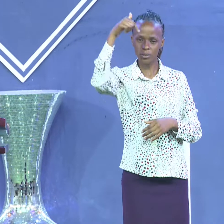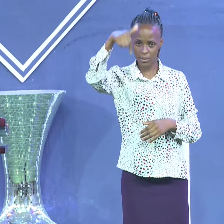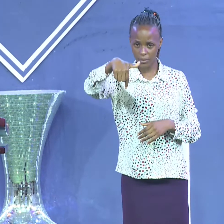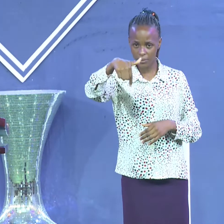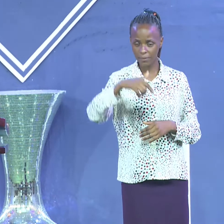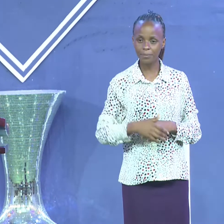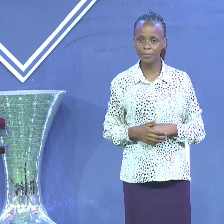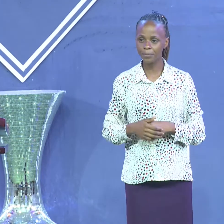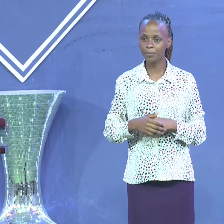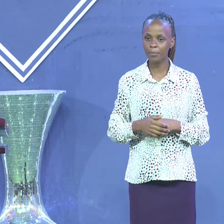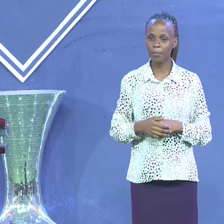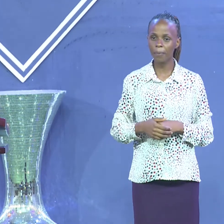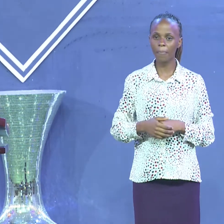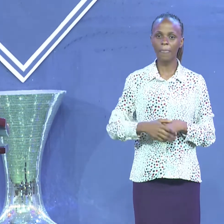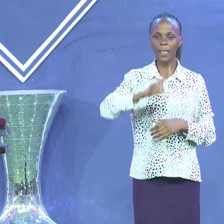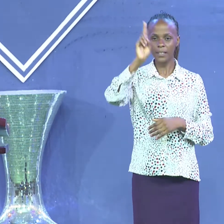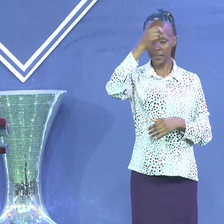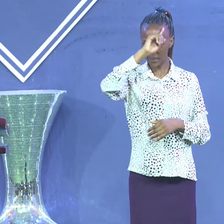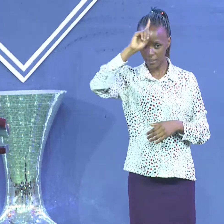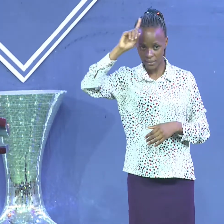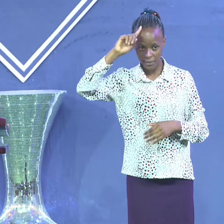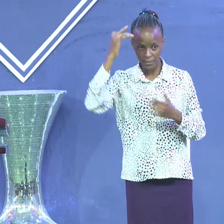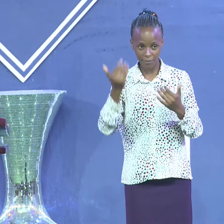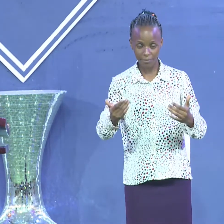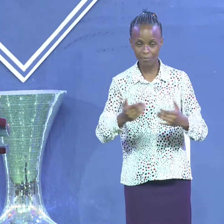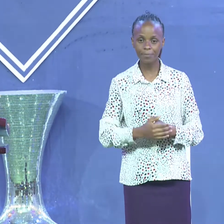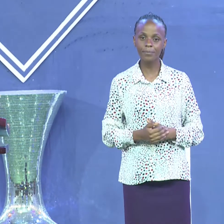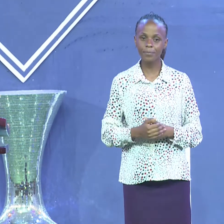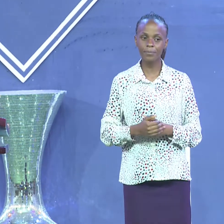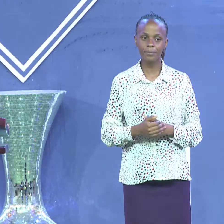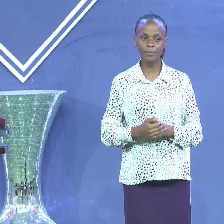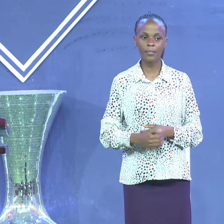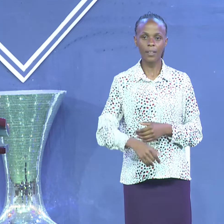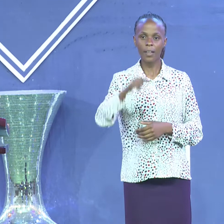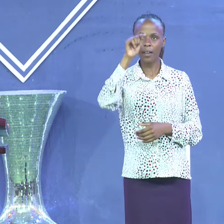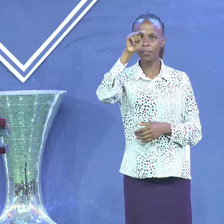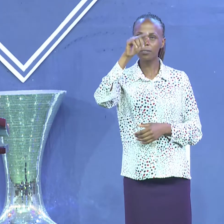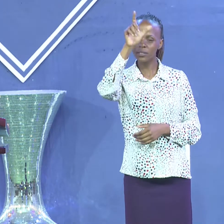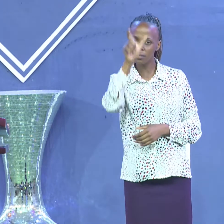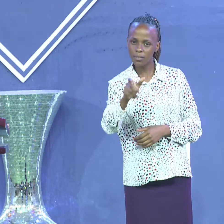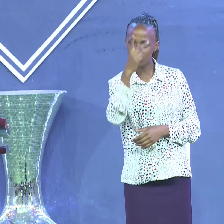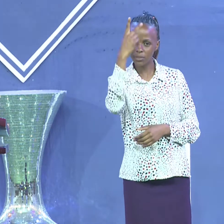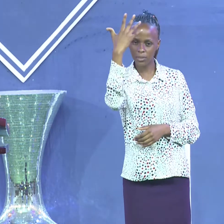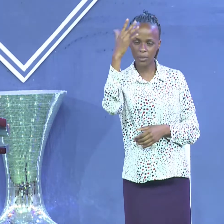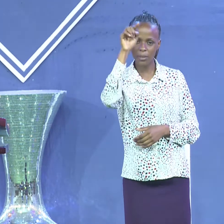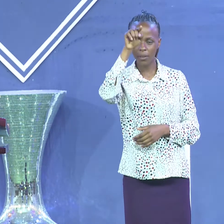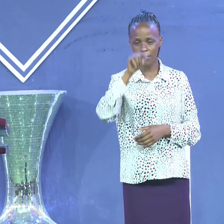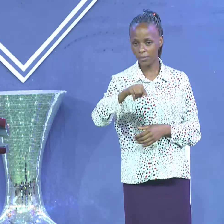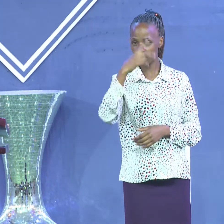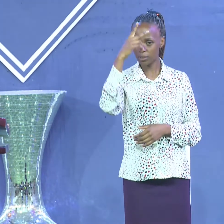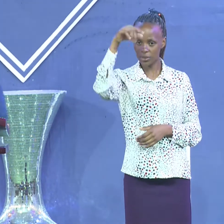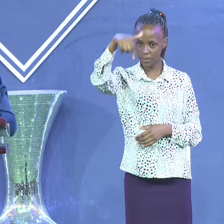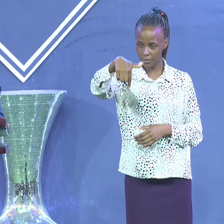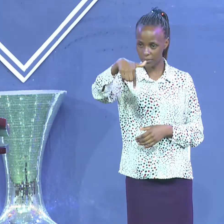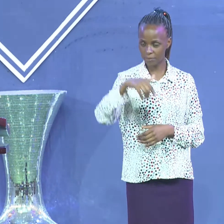Verse 27. Basekabaka ekyokubiri we tuli. We are in 2 Kings. Esula ya 25. Chapter 25. Olunyiriri omusanvu. And